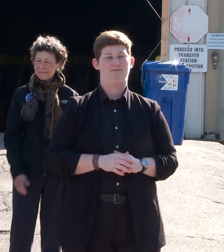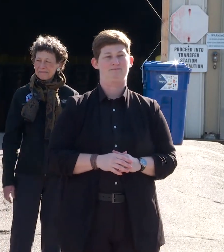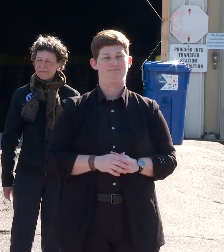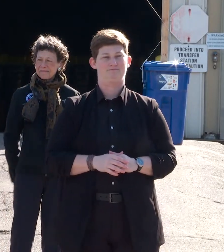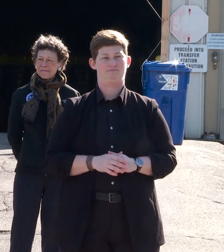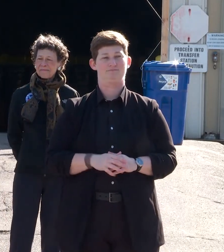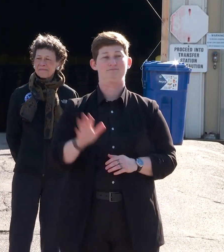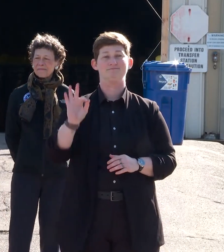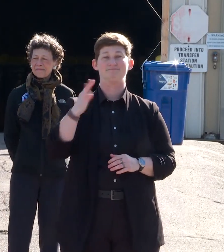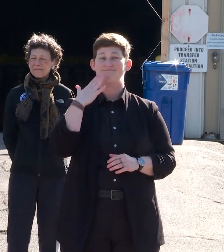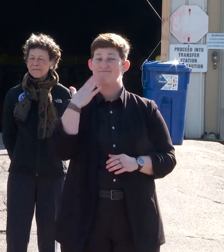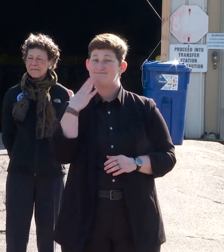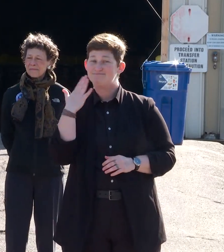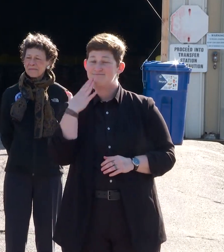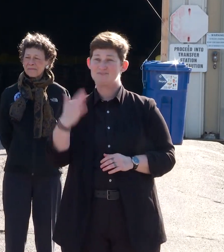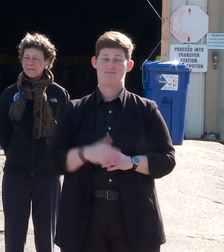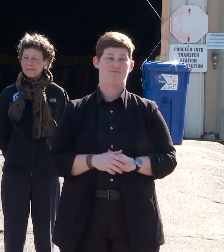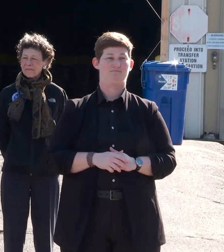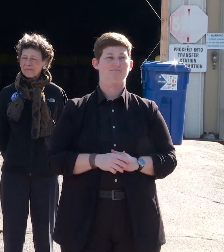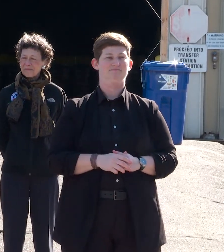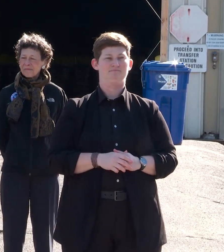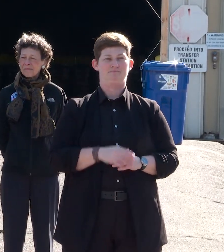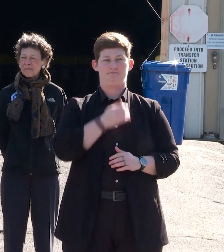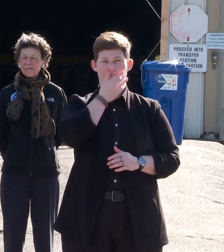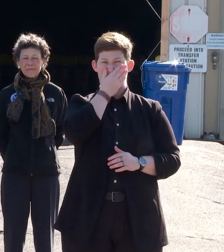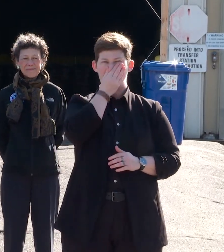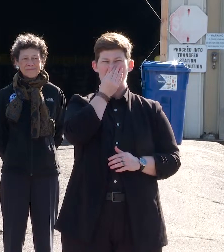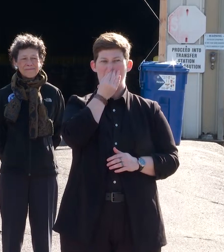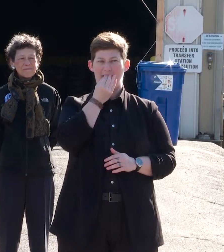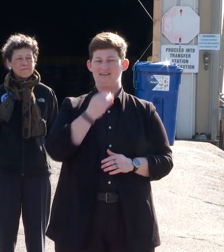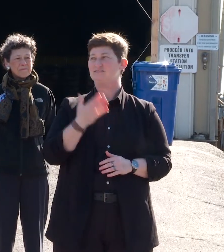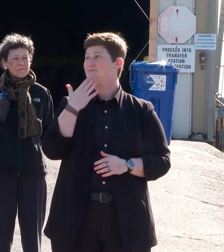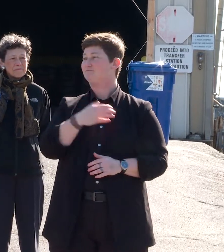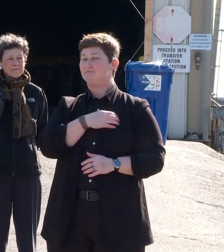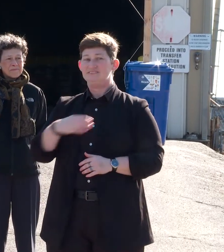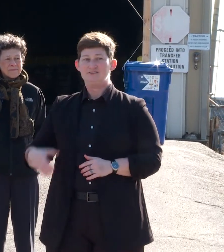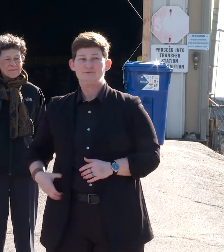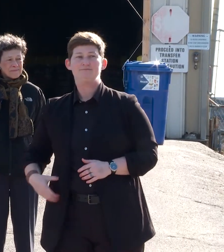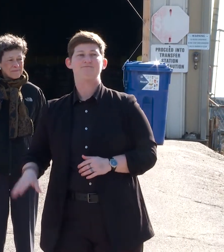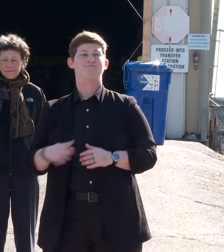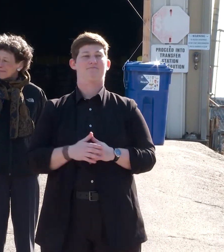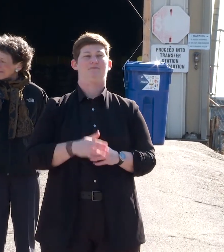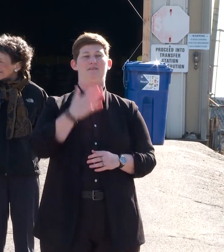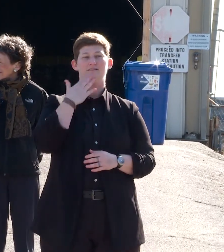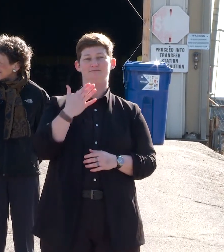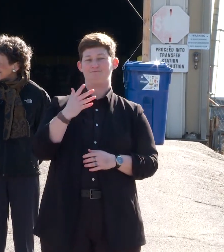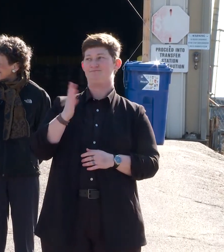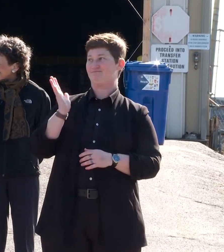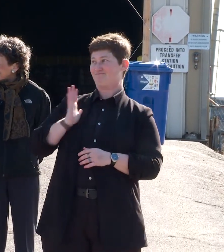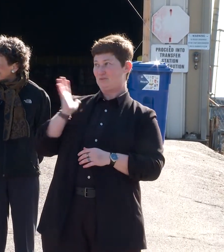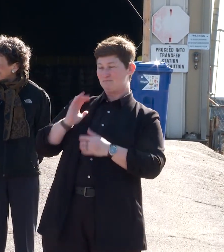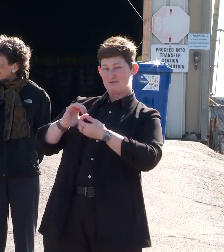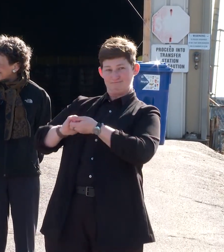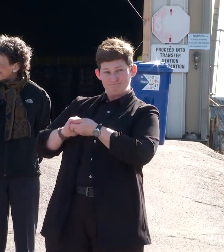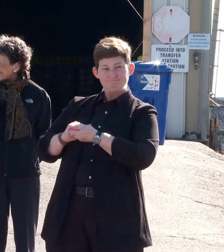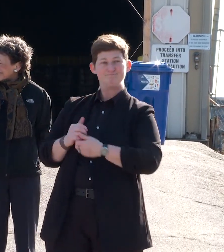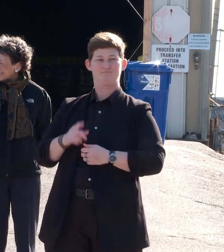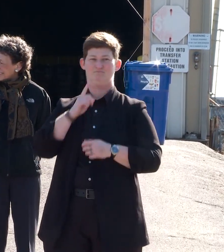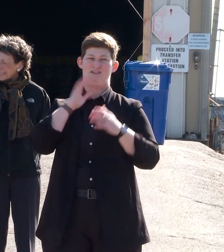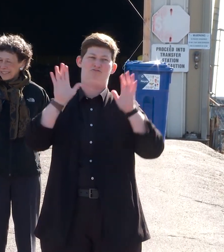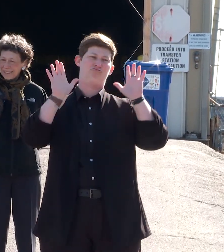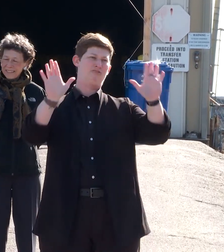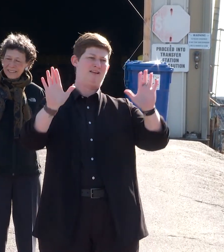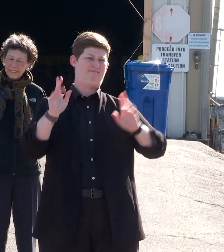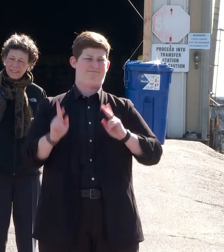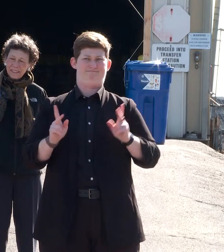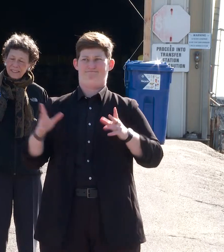Thank you, Deputy Administrator McCabe. Thank you, Mayor. Thank you to my former colleagues at the city. It's great to be here with all of